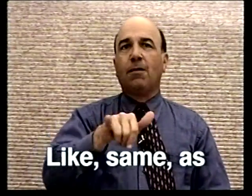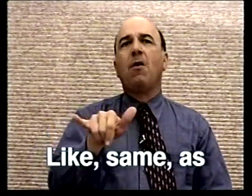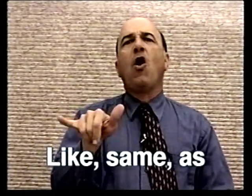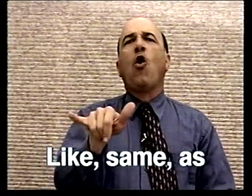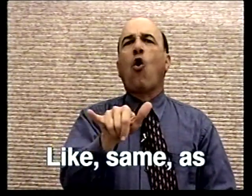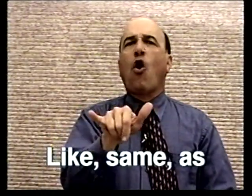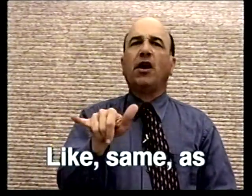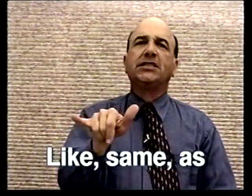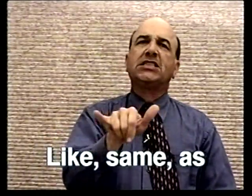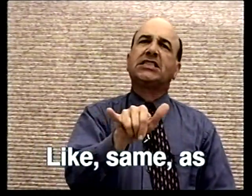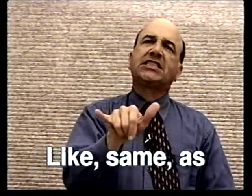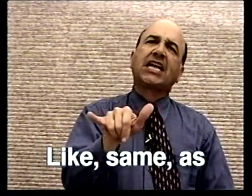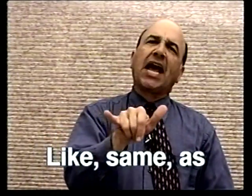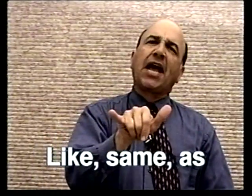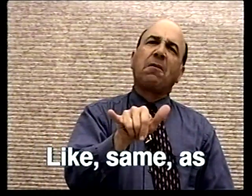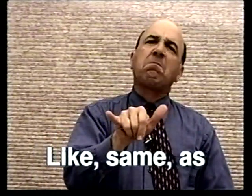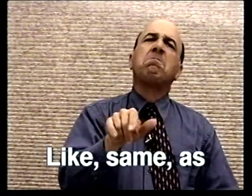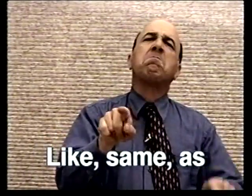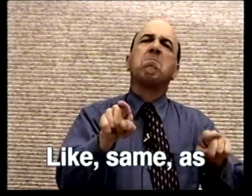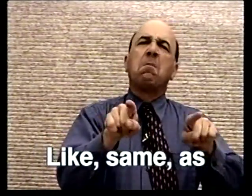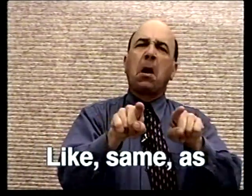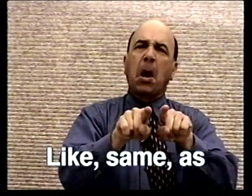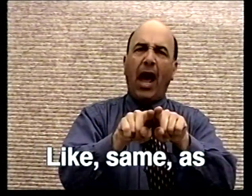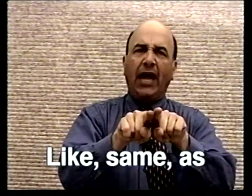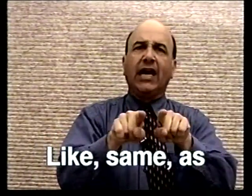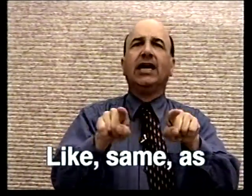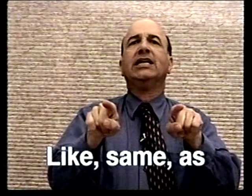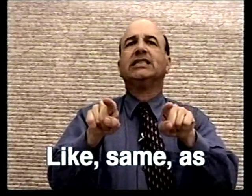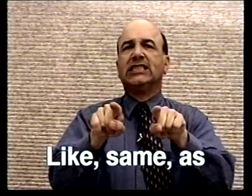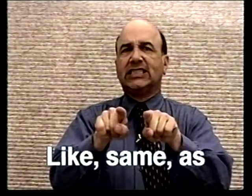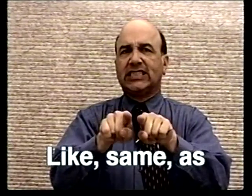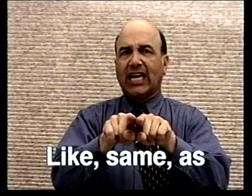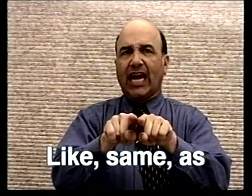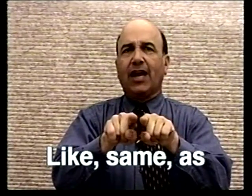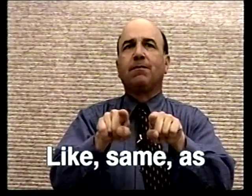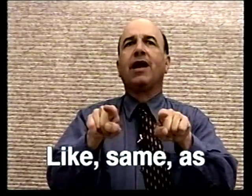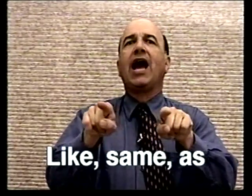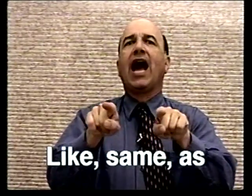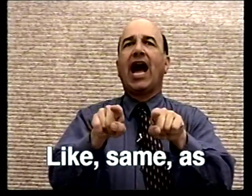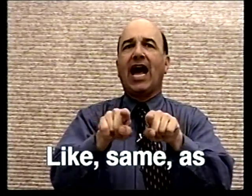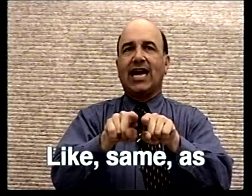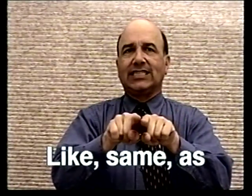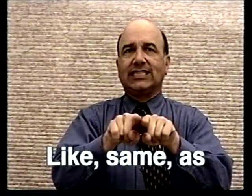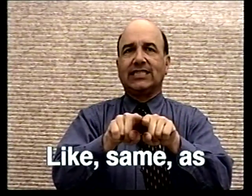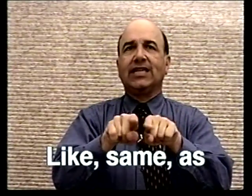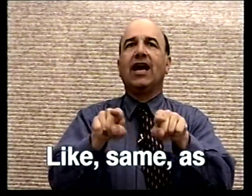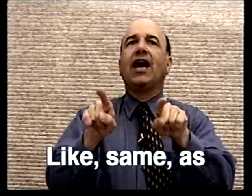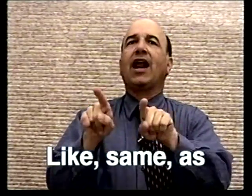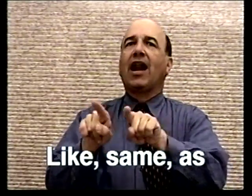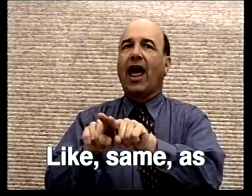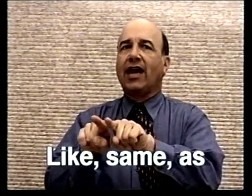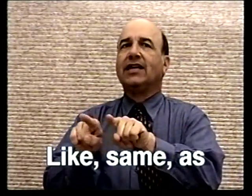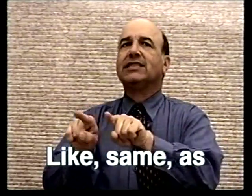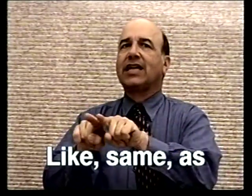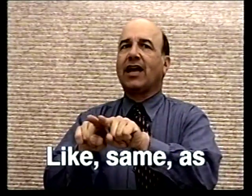same, or same, like, same, as, like,